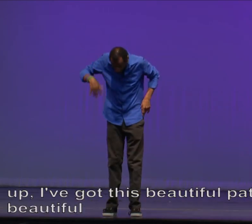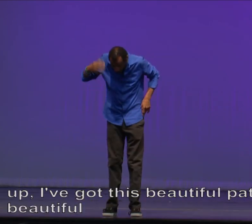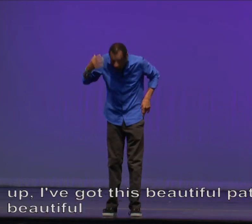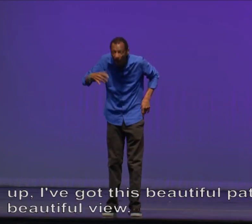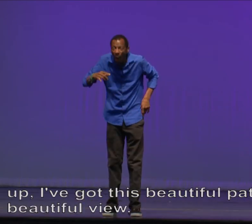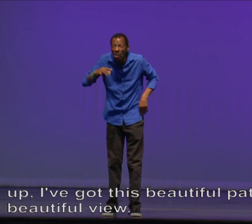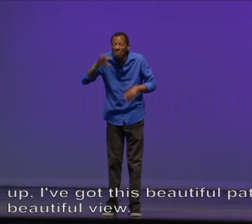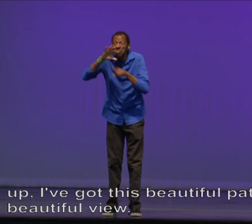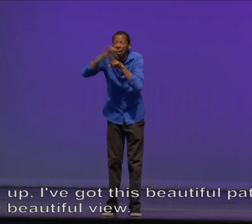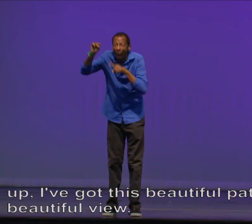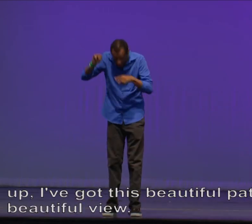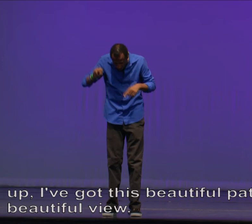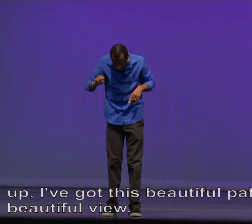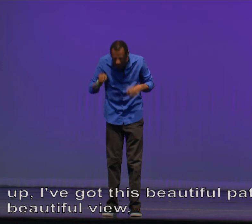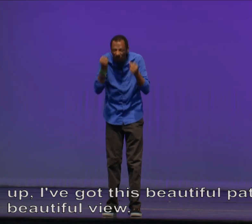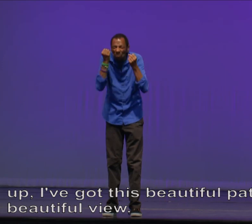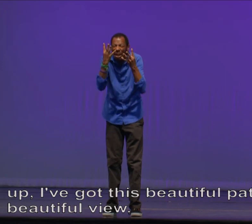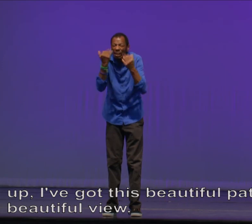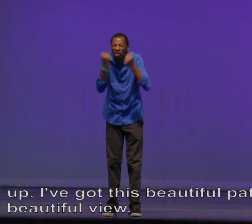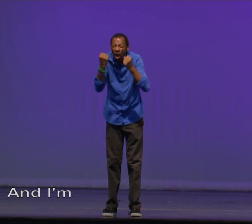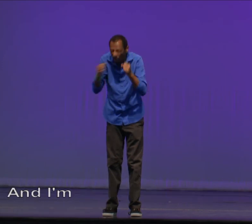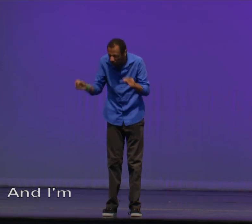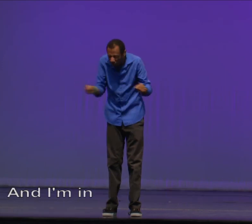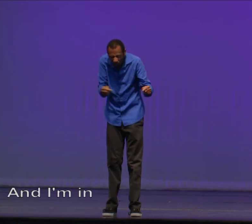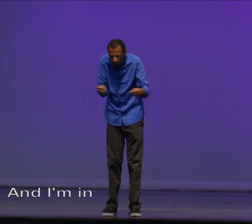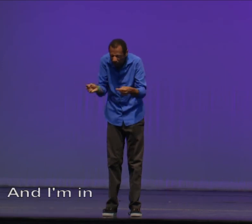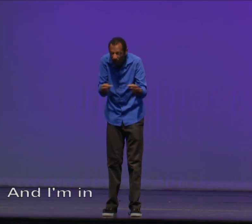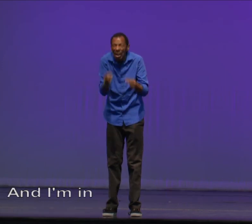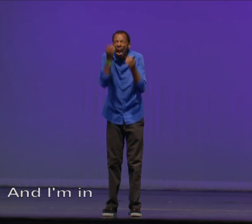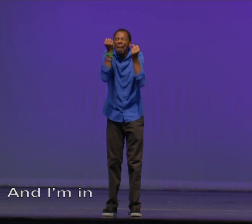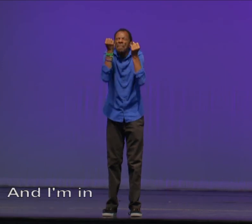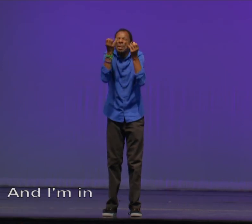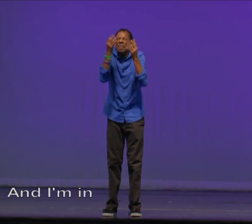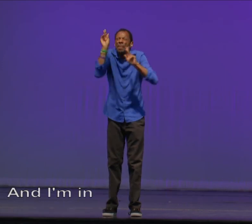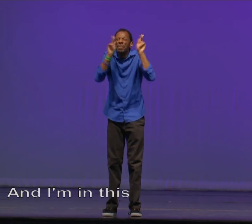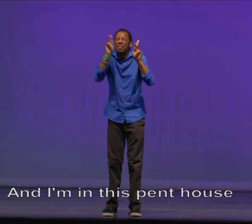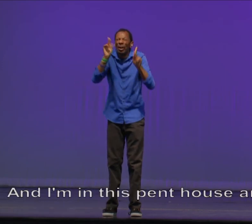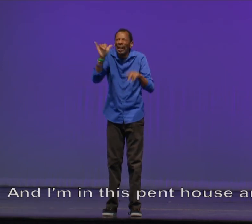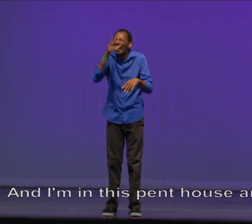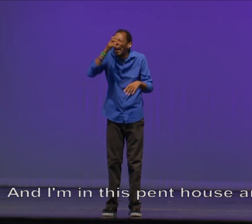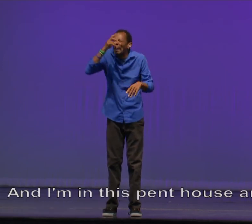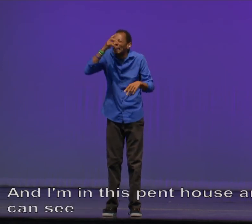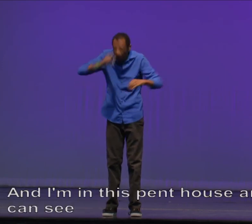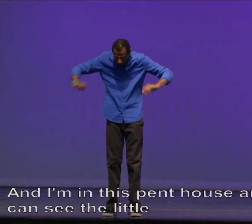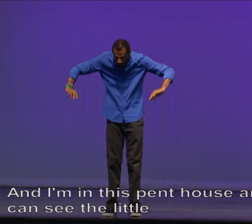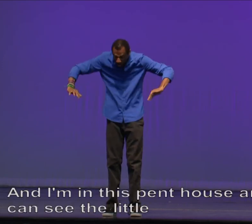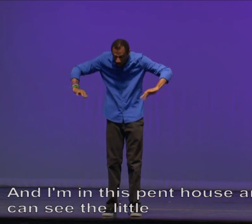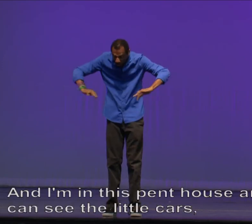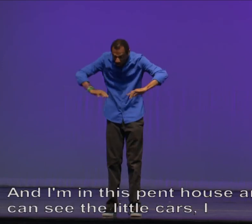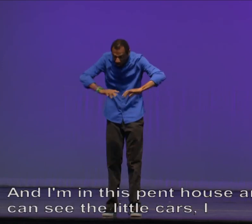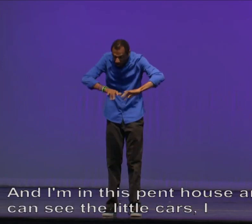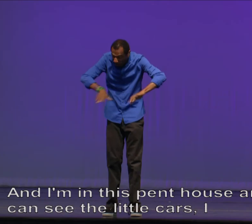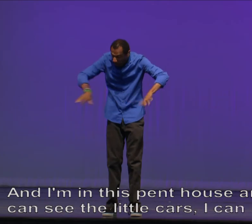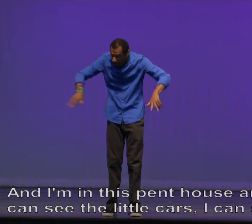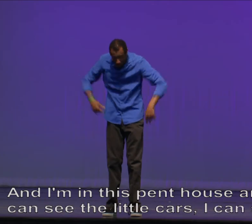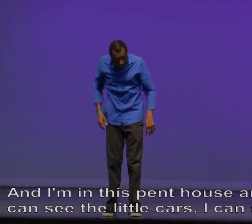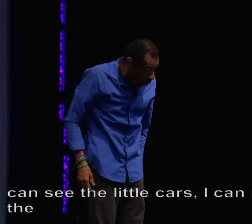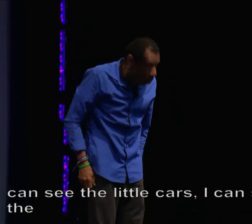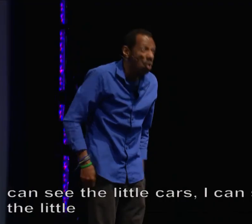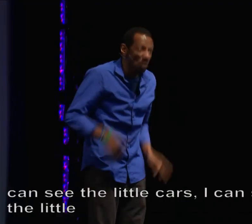And I'm in this bathhouse, I can see, or in the penthouse rather, and I can see the little cars, I can see the little ant people down below. It was